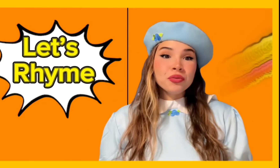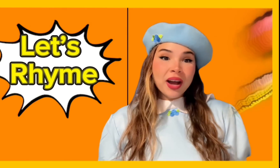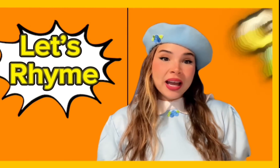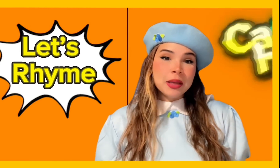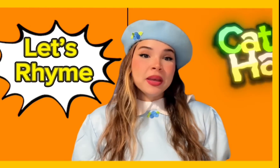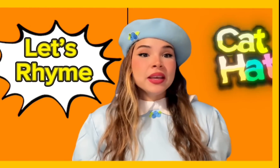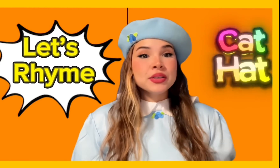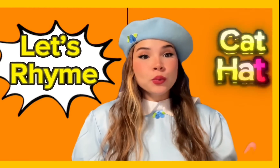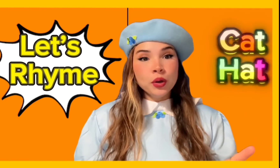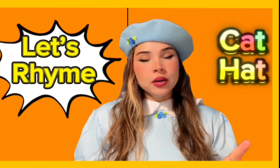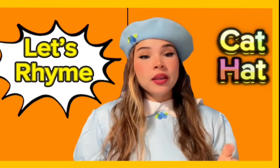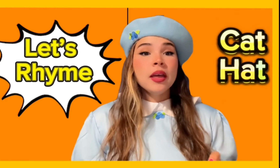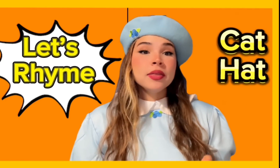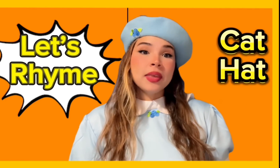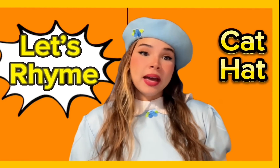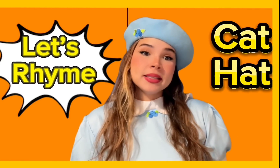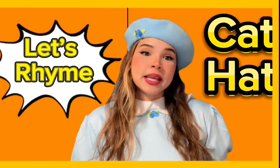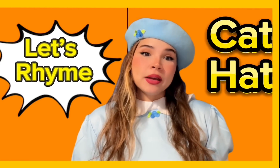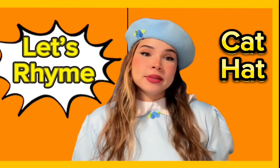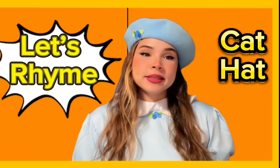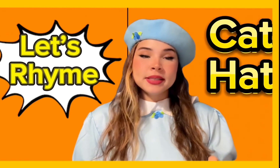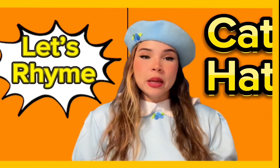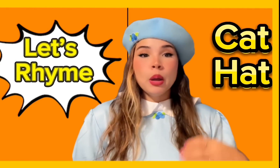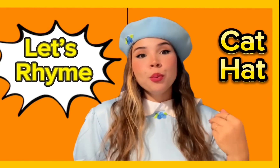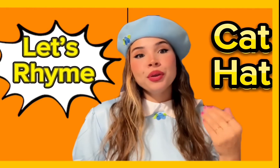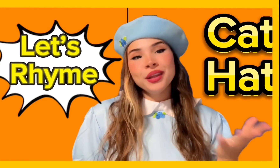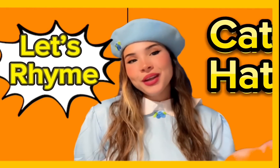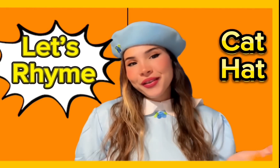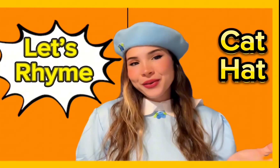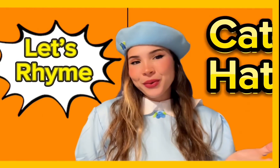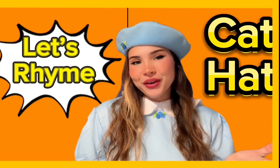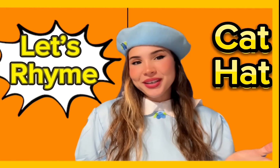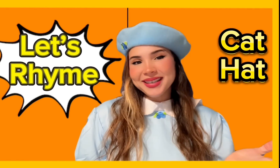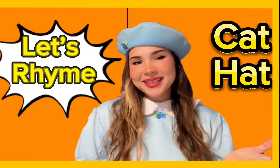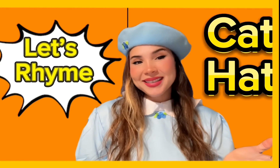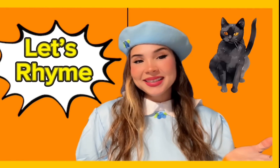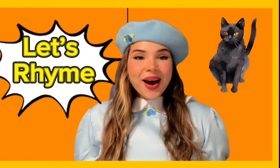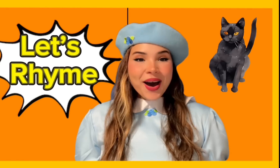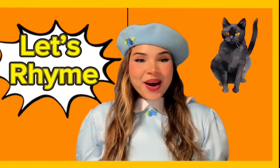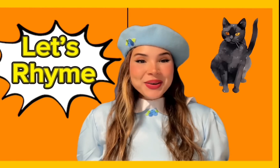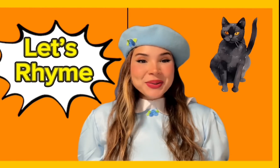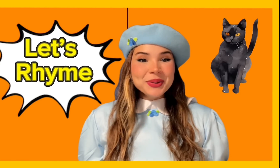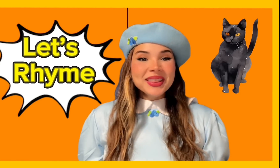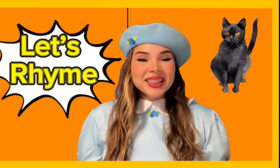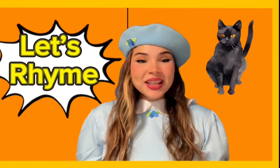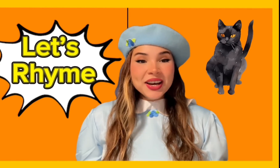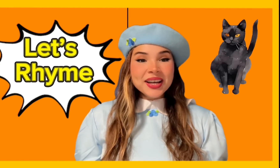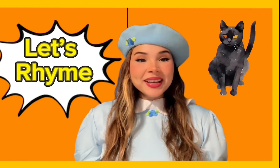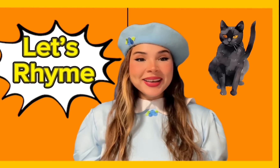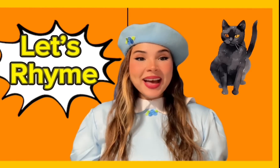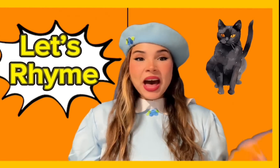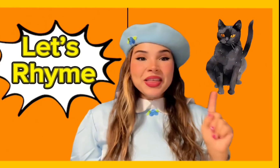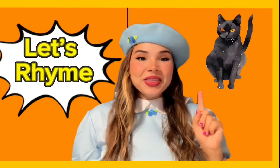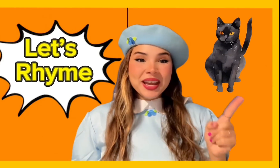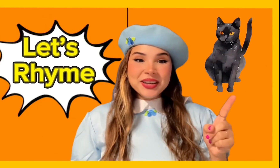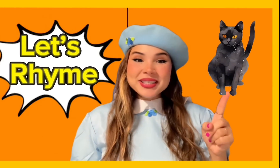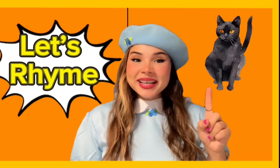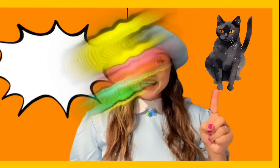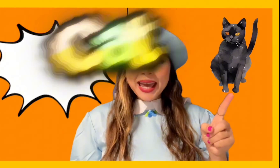rhyme is a word that sounds the same with another word. Oh, look! There's a